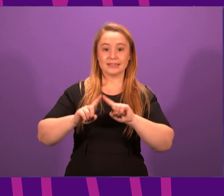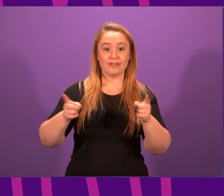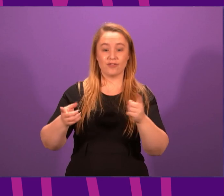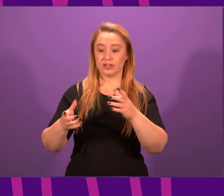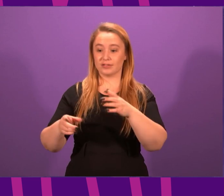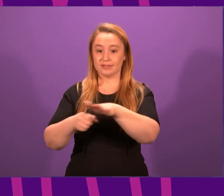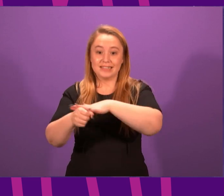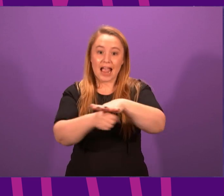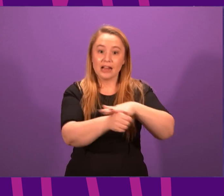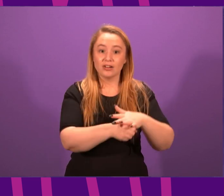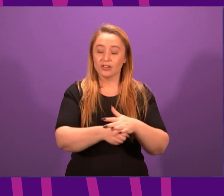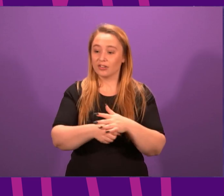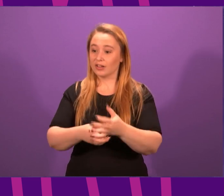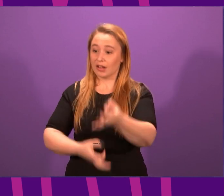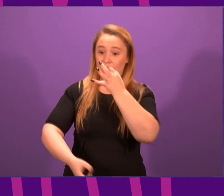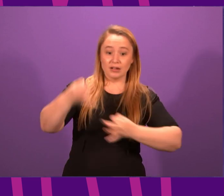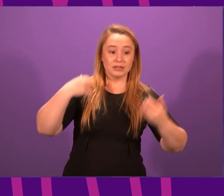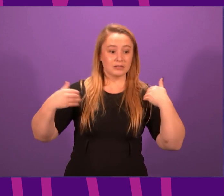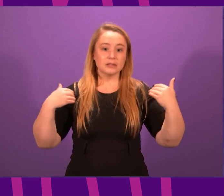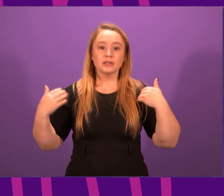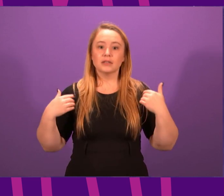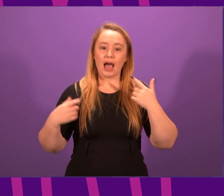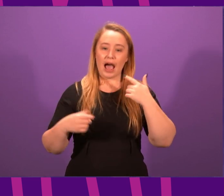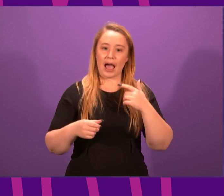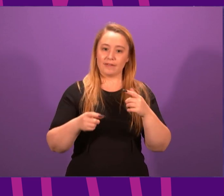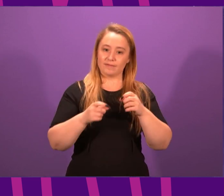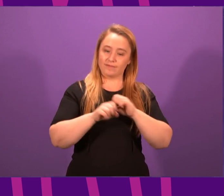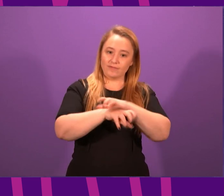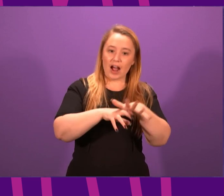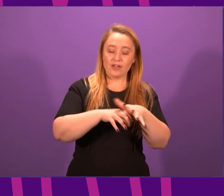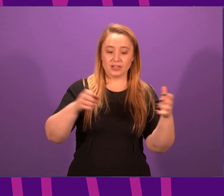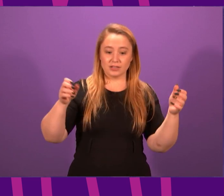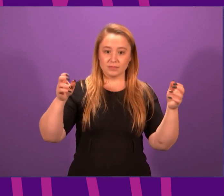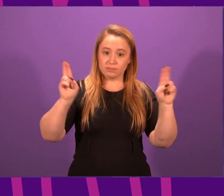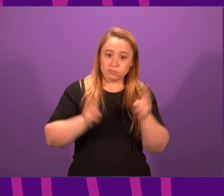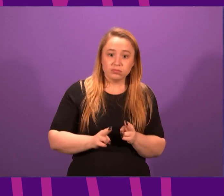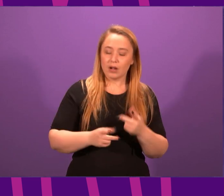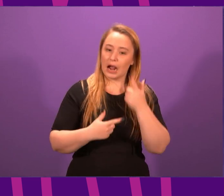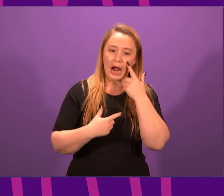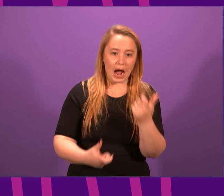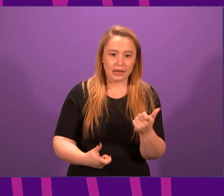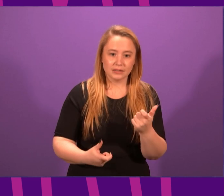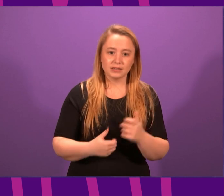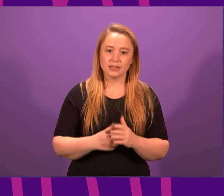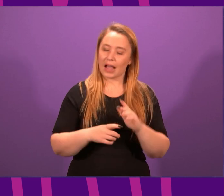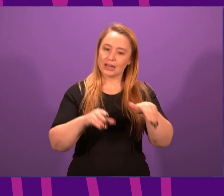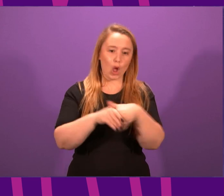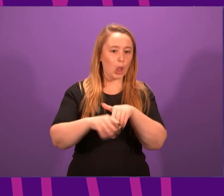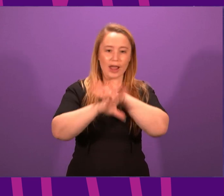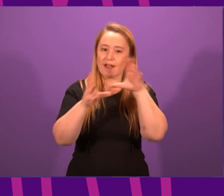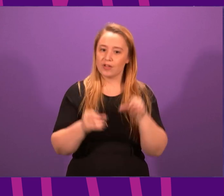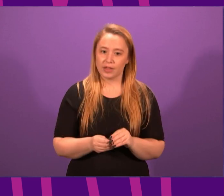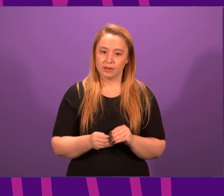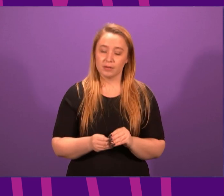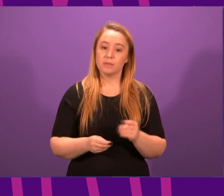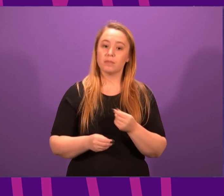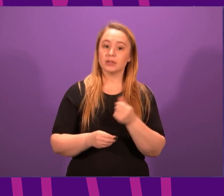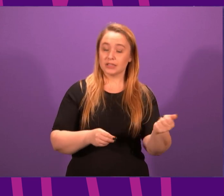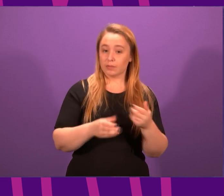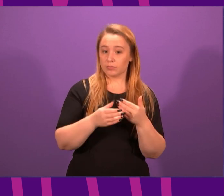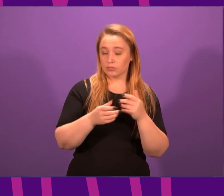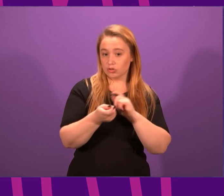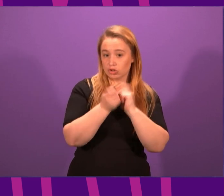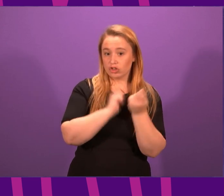sectors and still suppress the virus, but I can confirm that we have decided on some changes that will hopefully be welcomed. These relate to